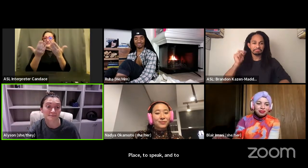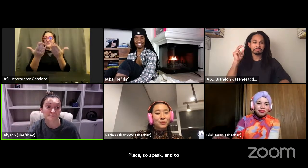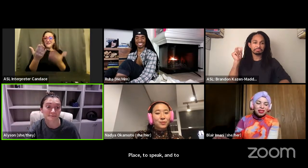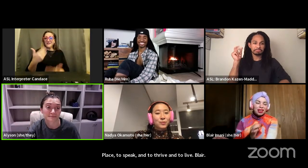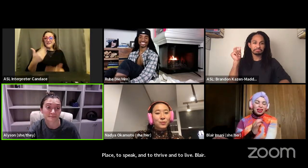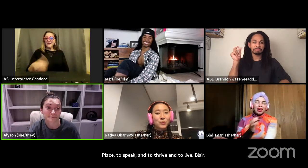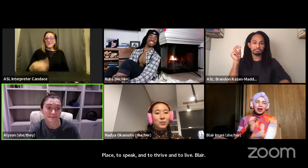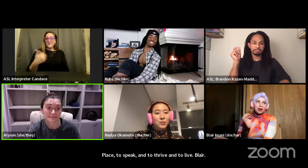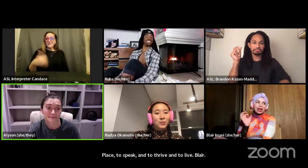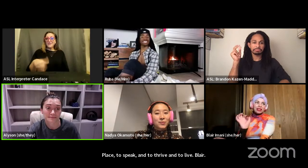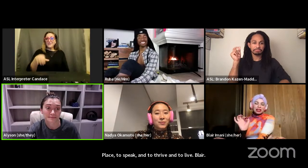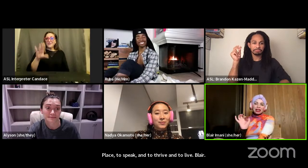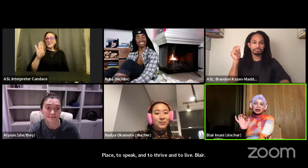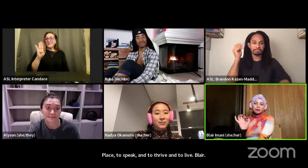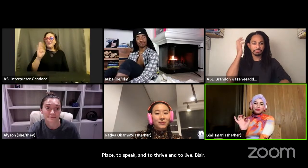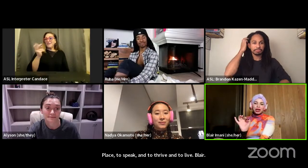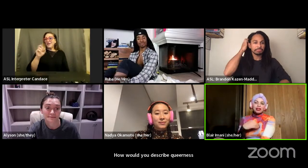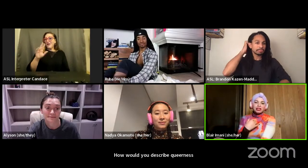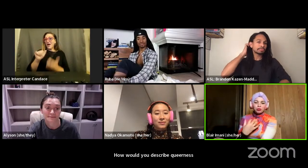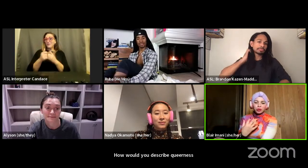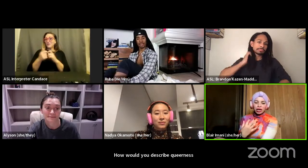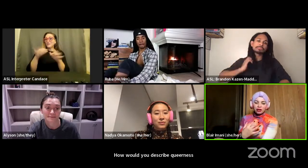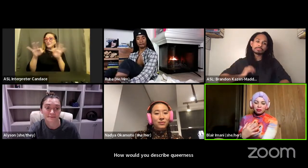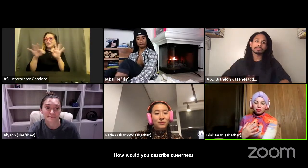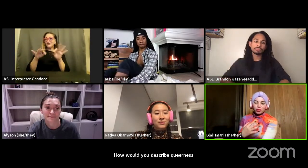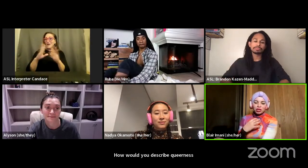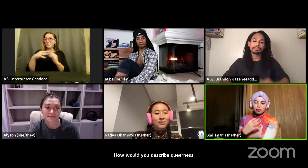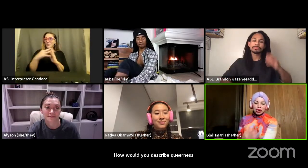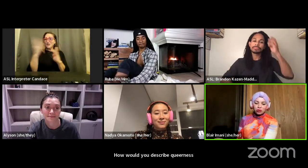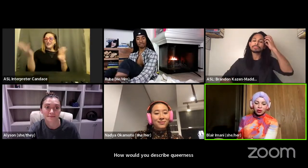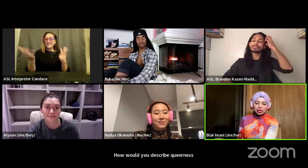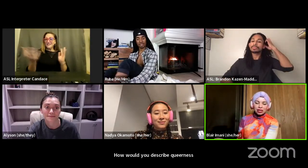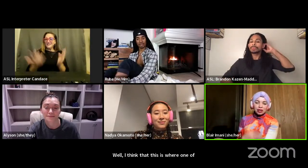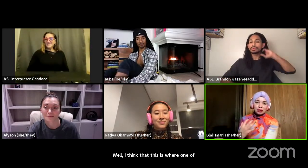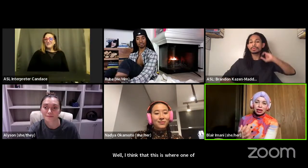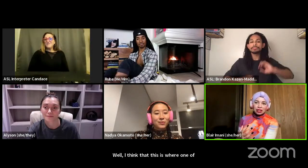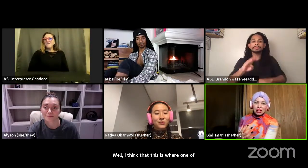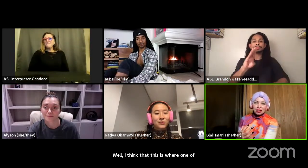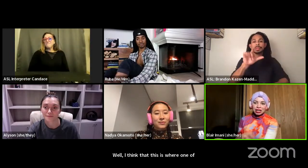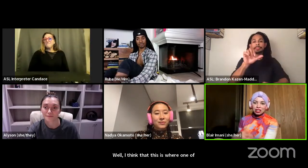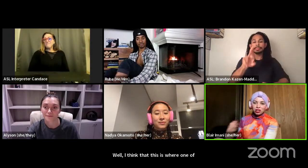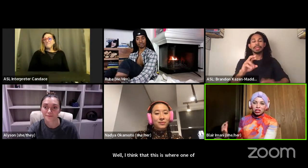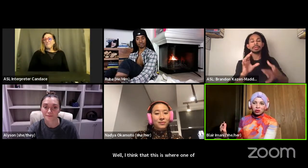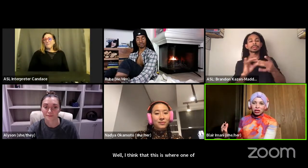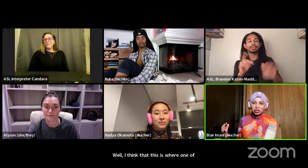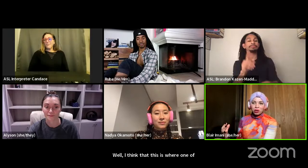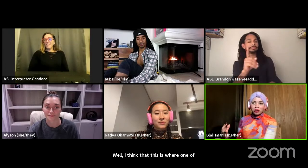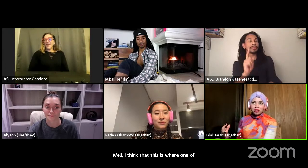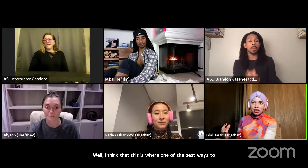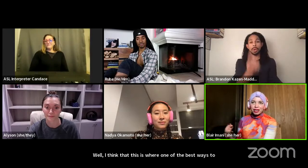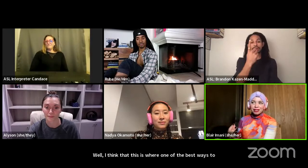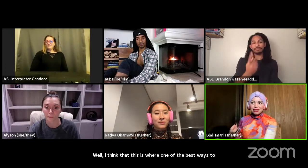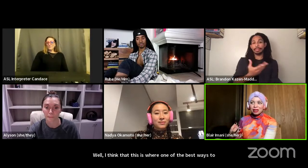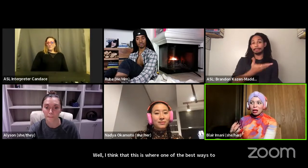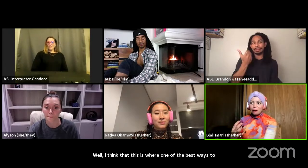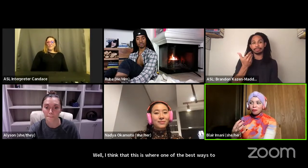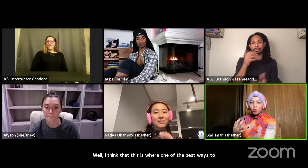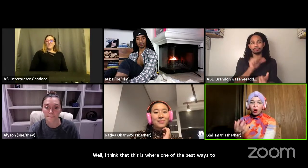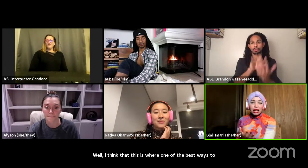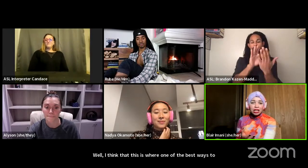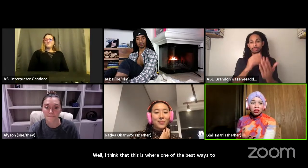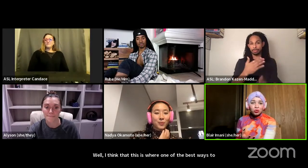queerness? Well, I think that this is Blair. One of the best ways to explain things, and I do this with my Smarter in